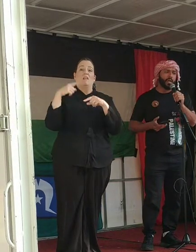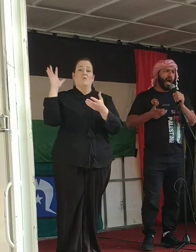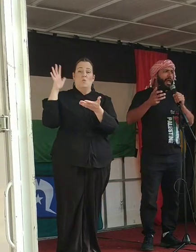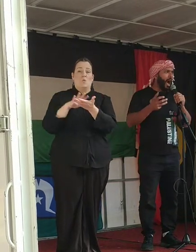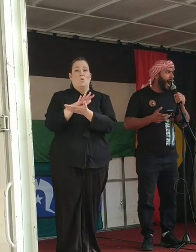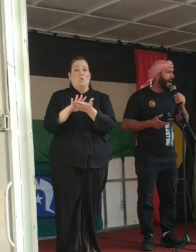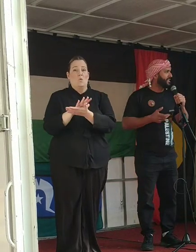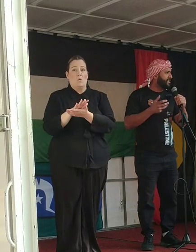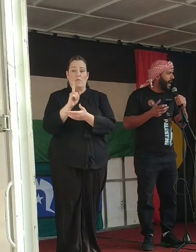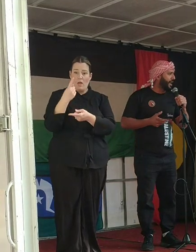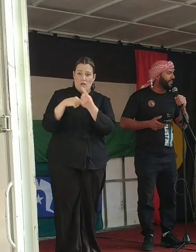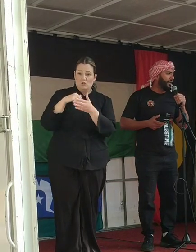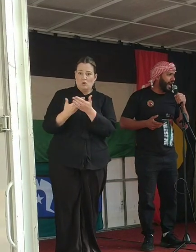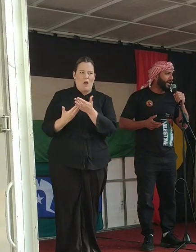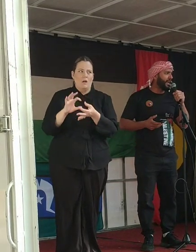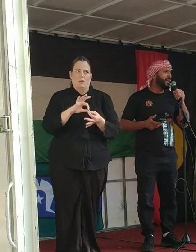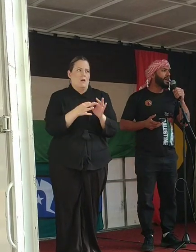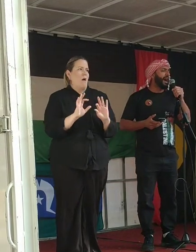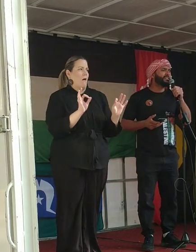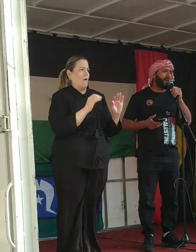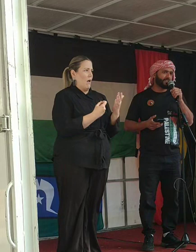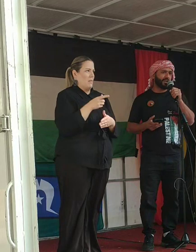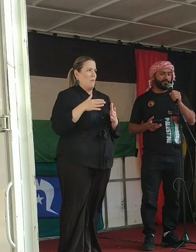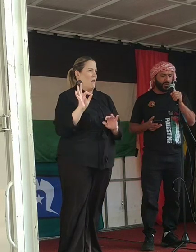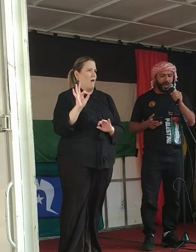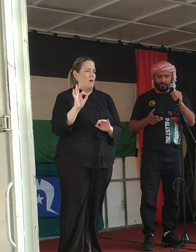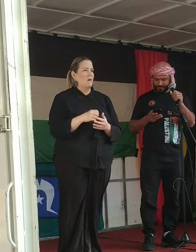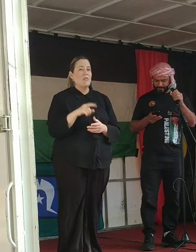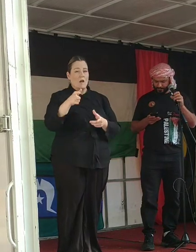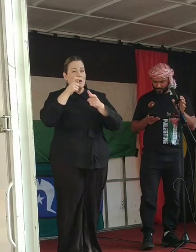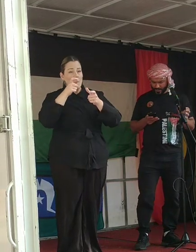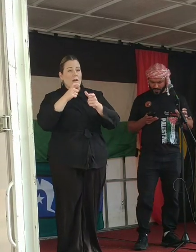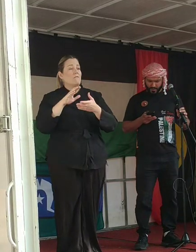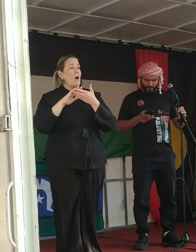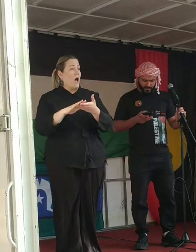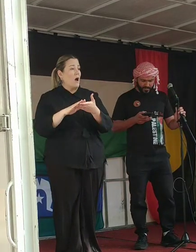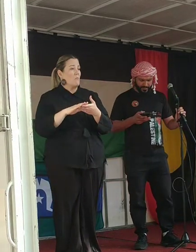stories, and hide and silence their agony as they scream for help.